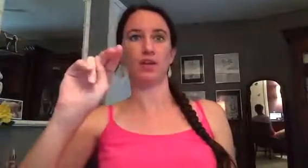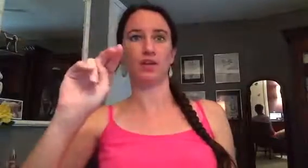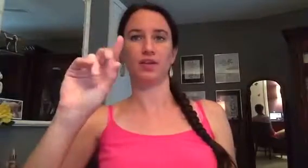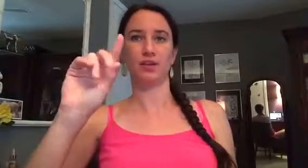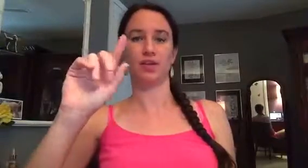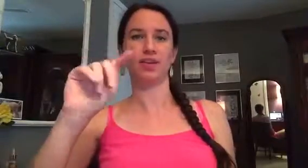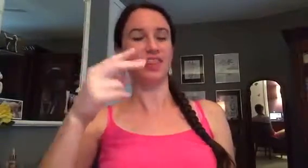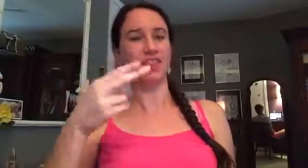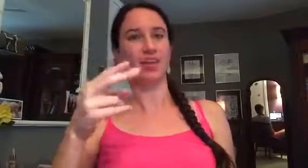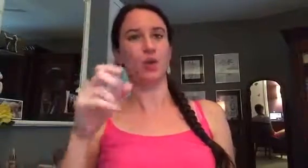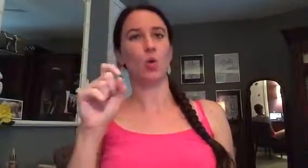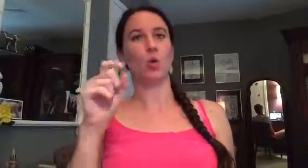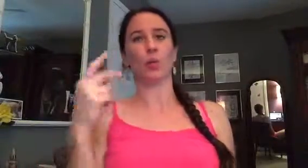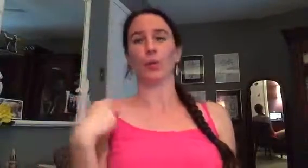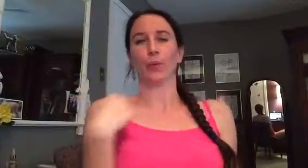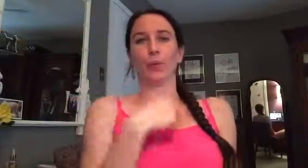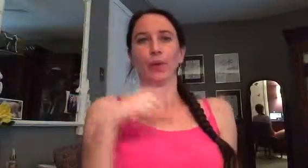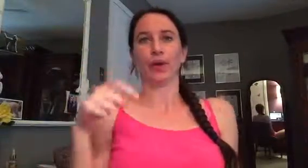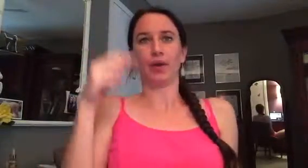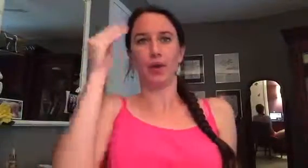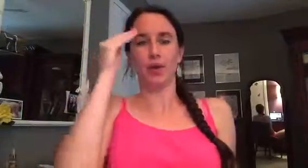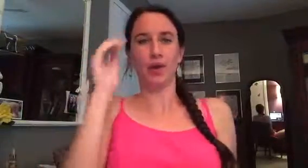Mr. Jones wants the floor to be.